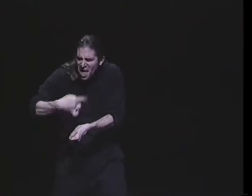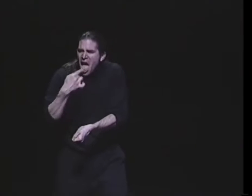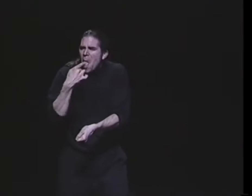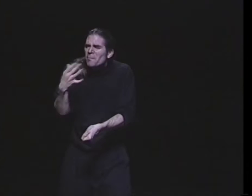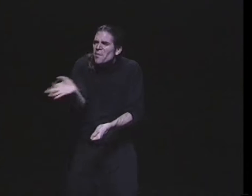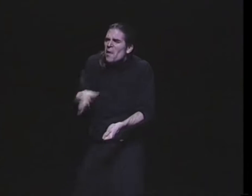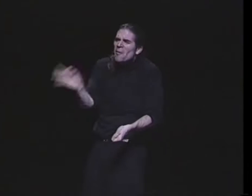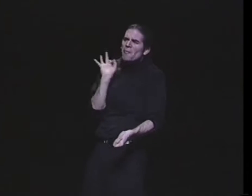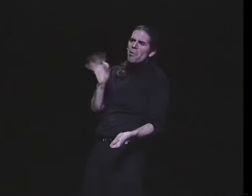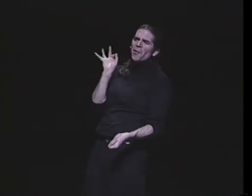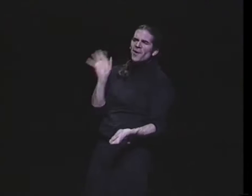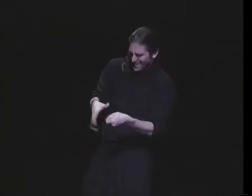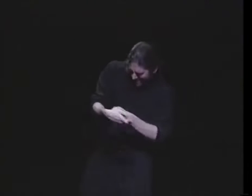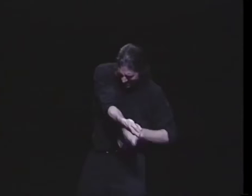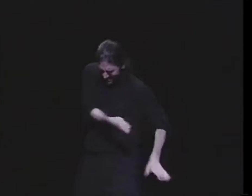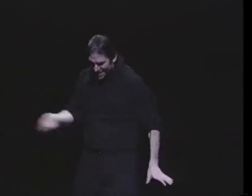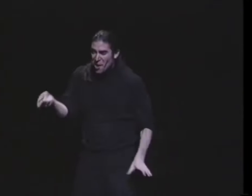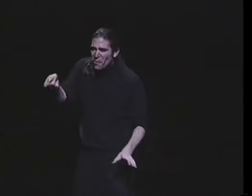And it tastes delicious.